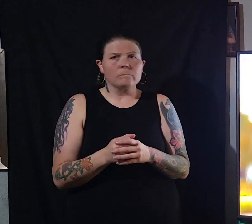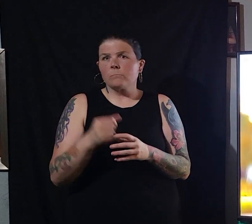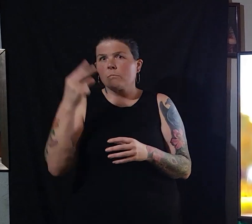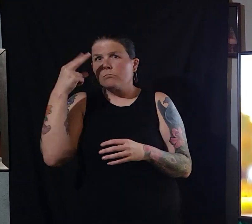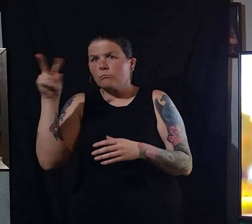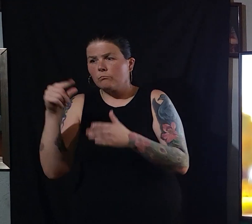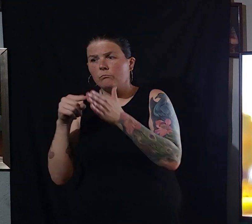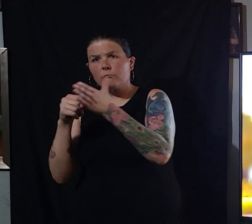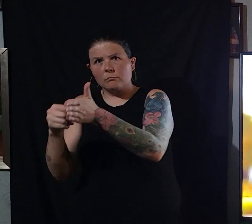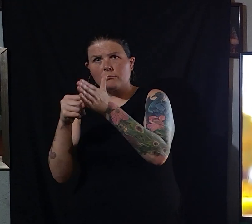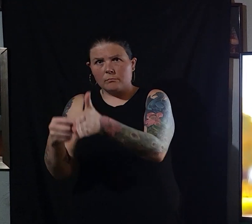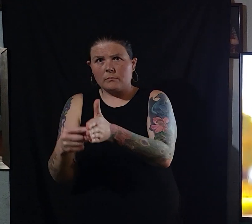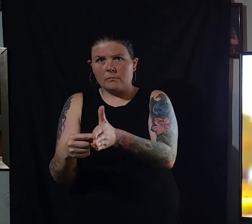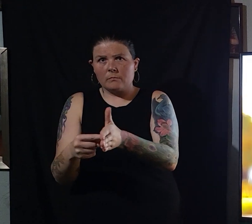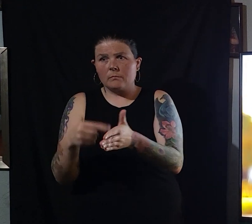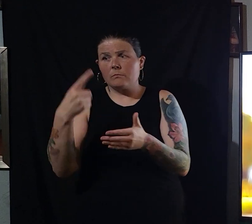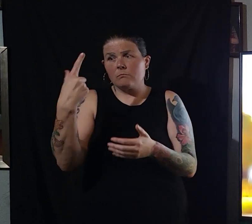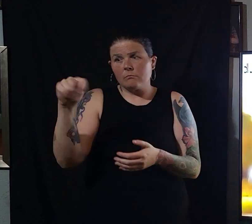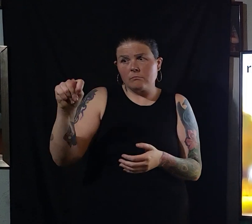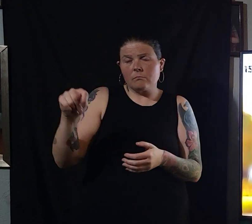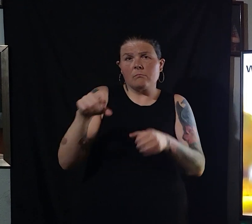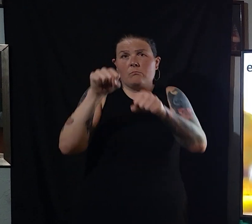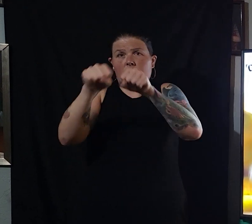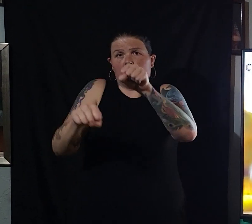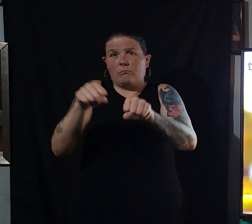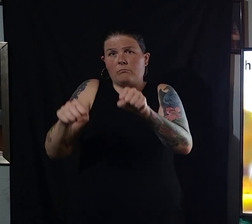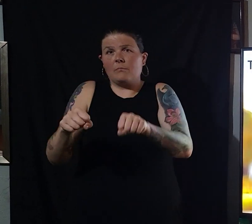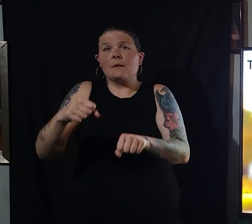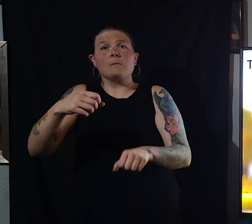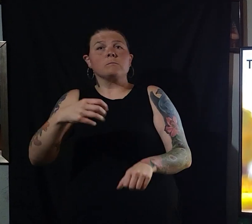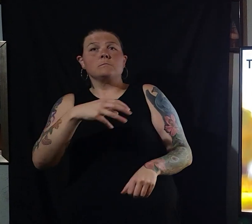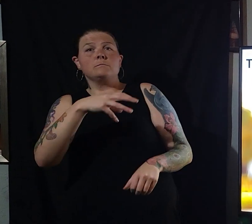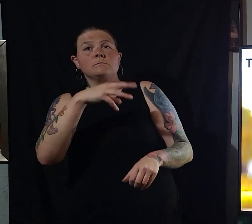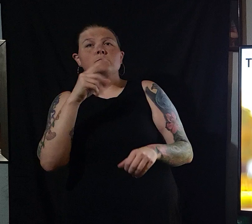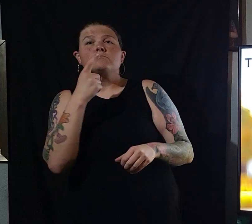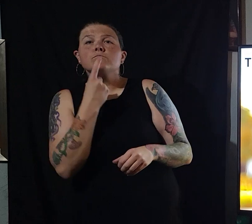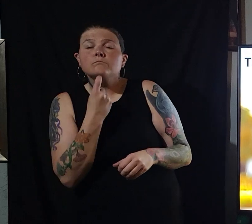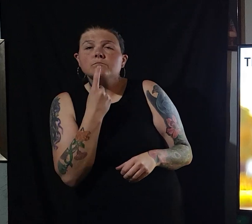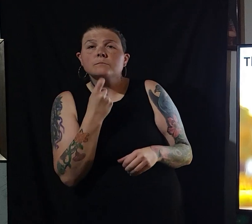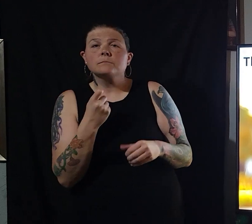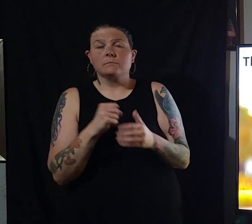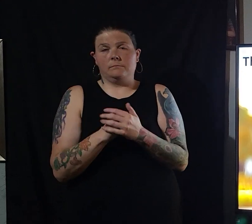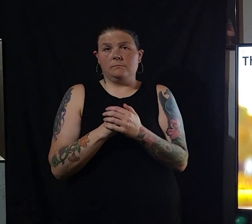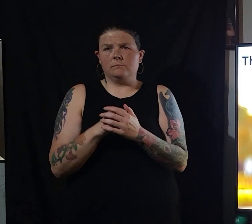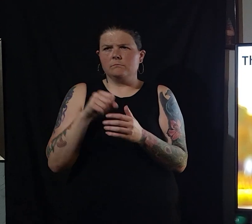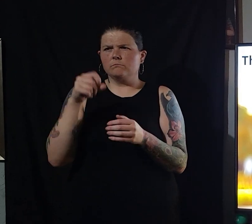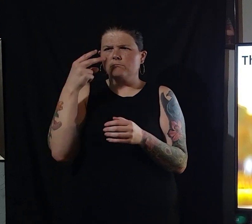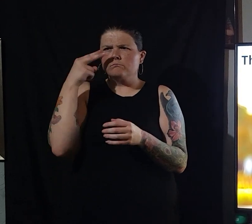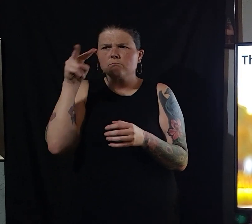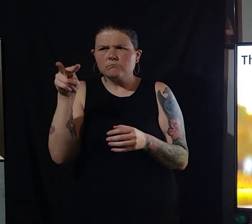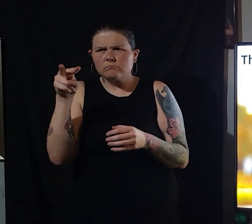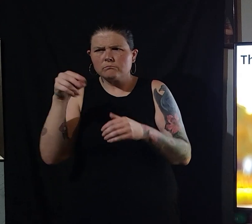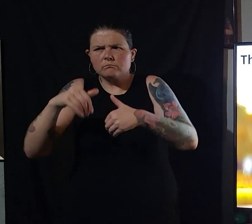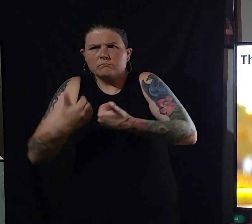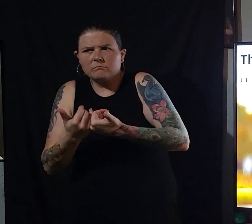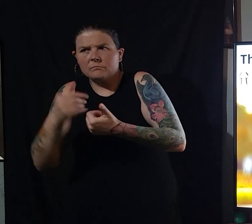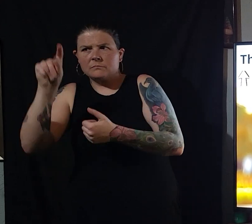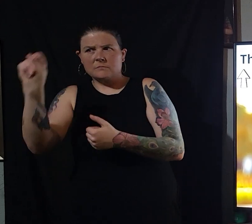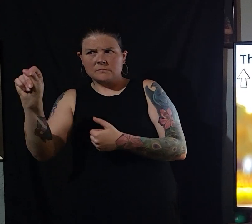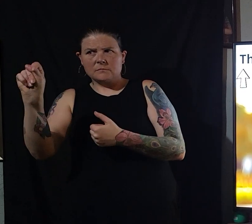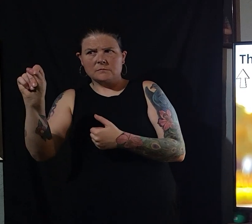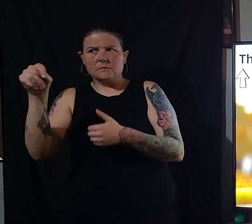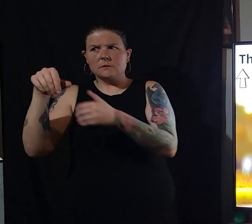Look at this example. The tricycle was red. Notice how the T